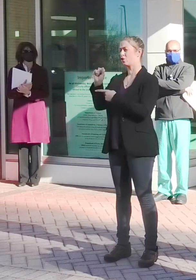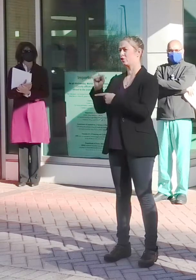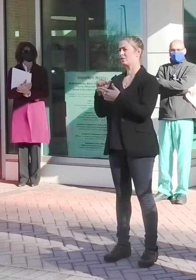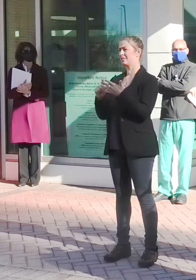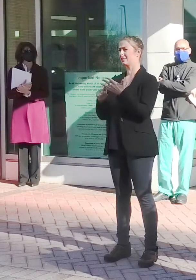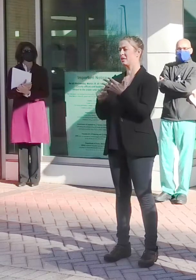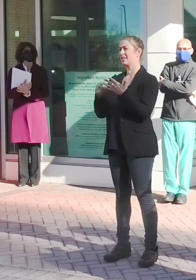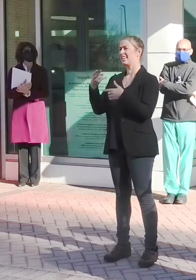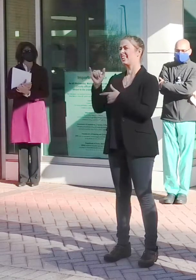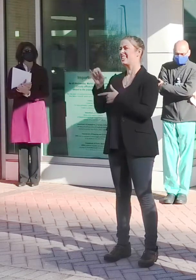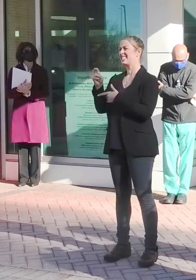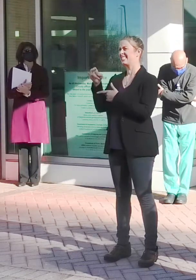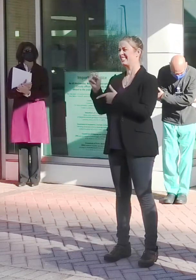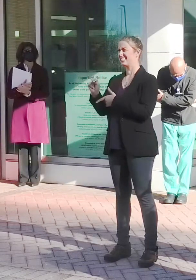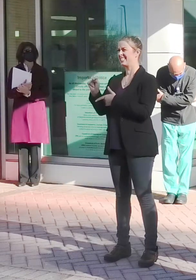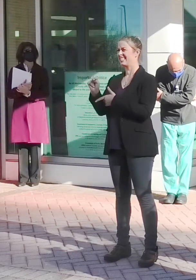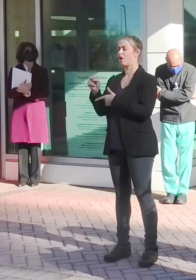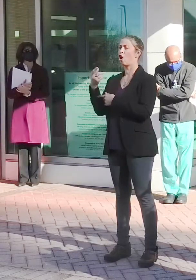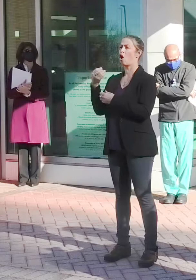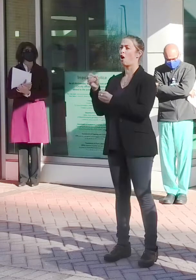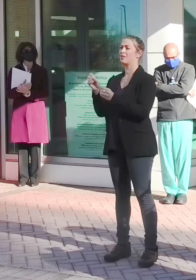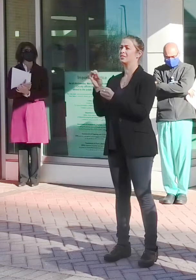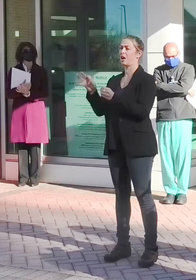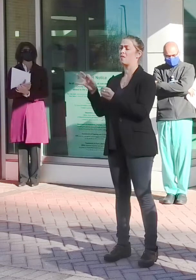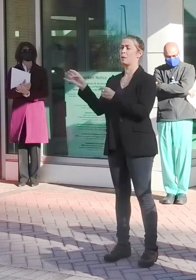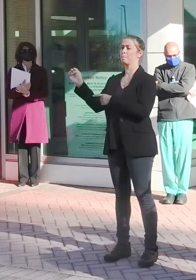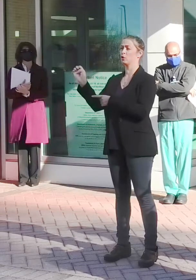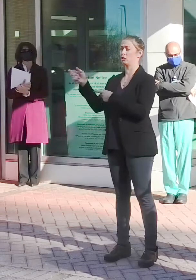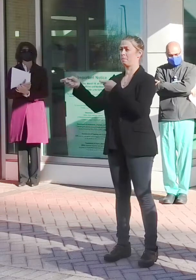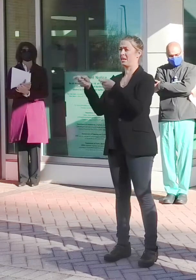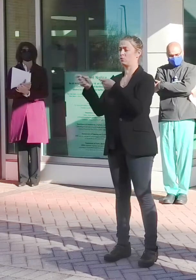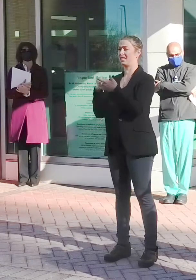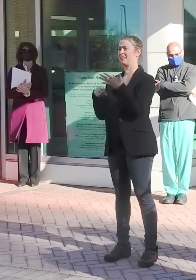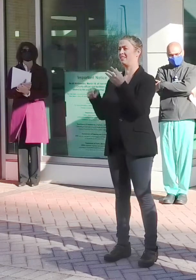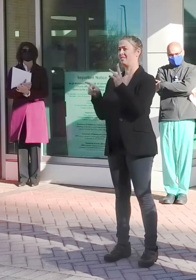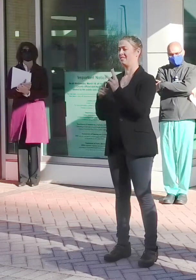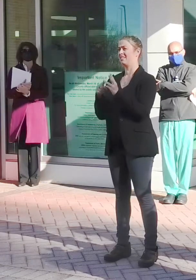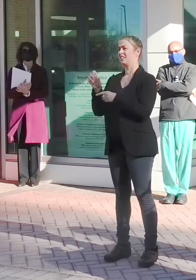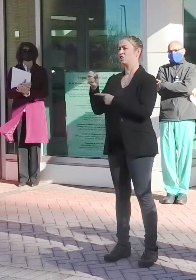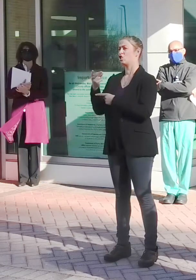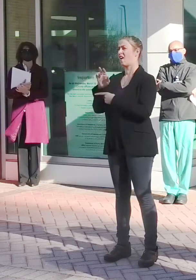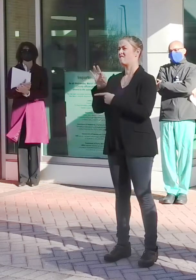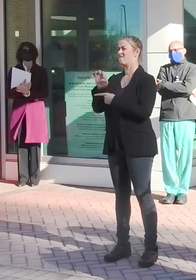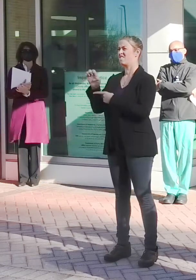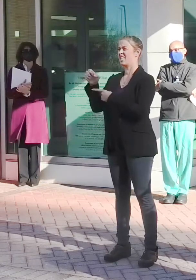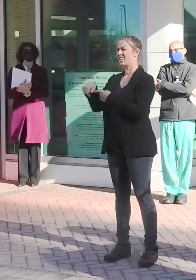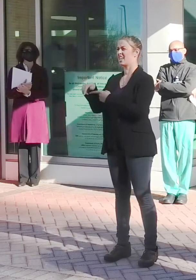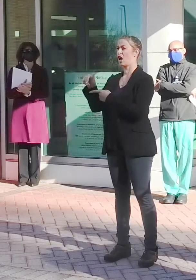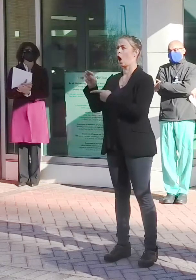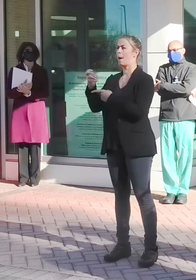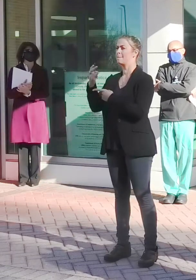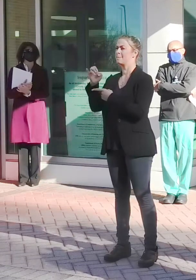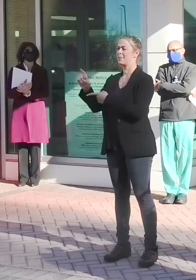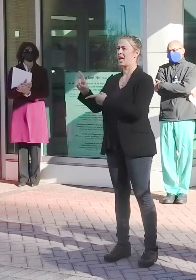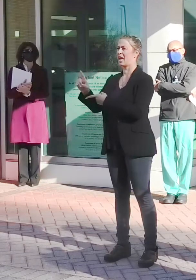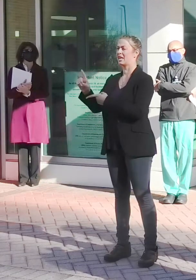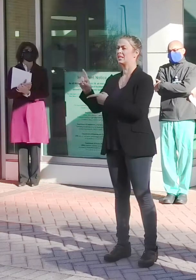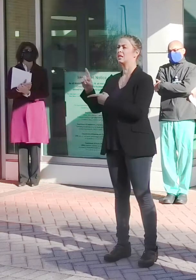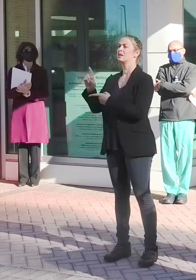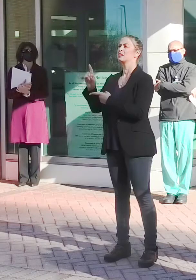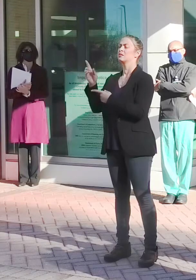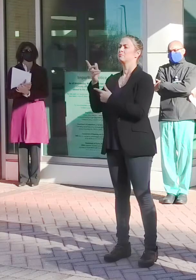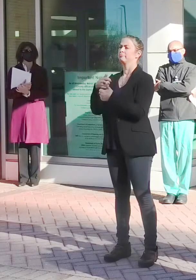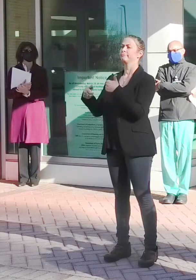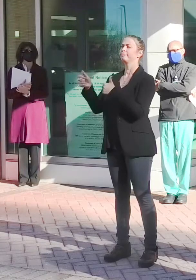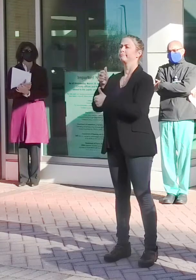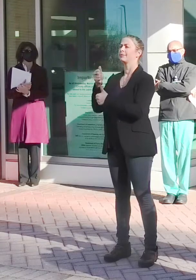Director of Office of Emergency Management, and Dr. Shafiq Ahmed, Interim President of the Howard County